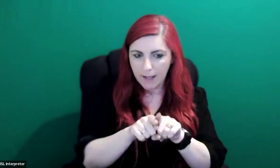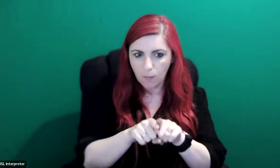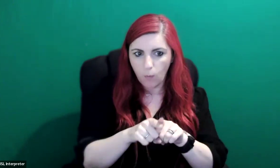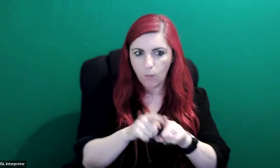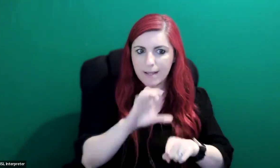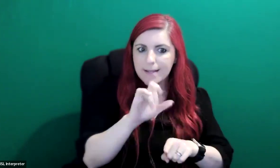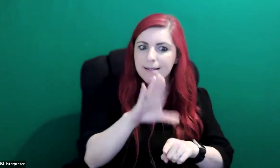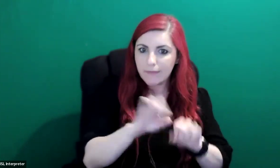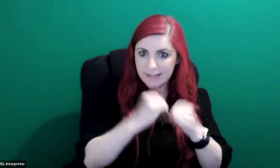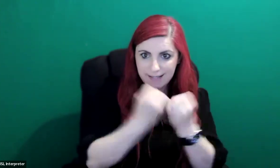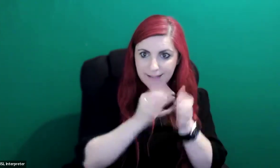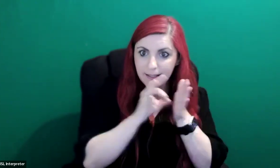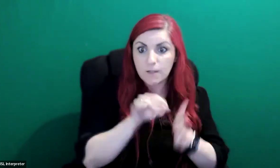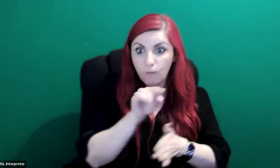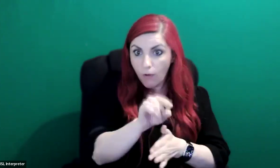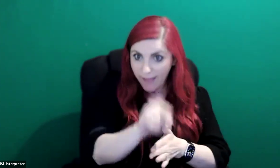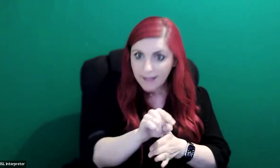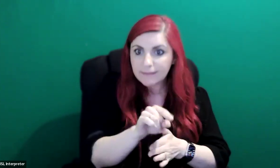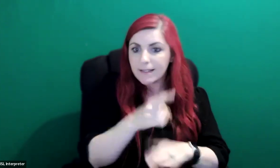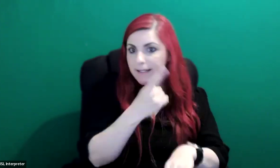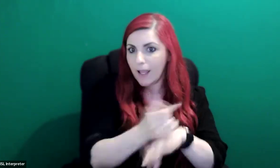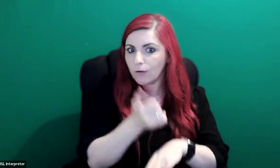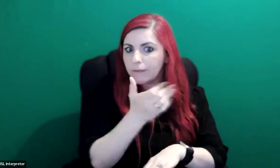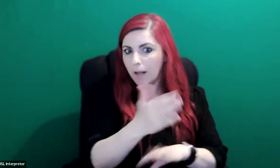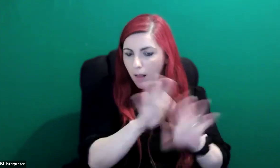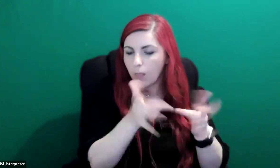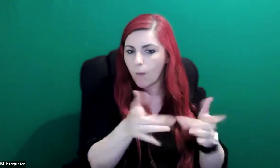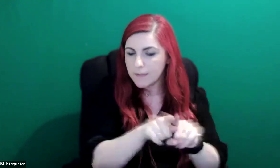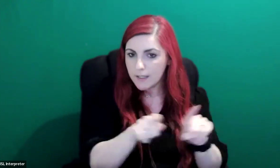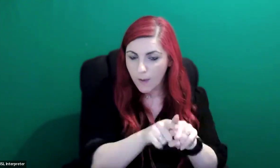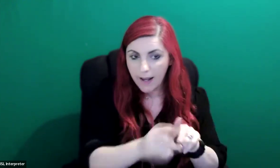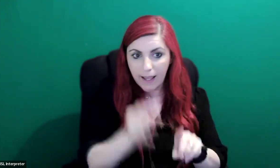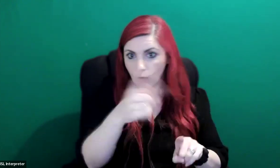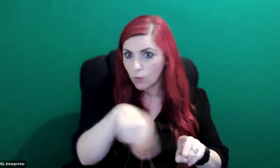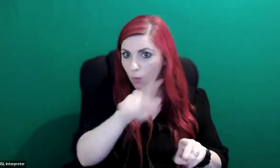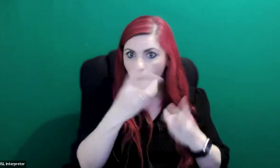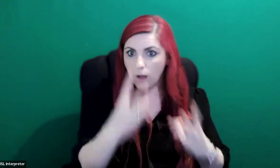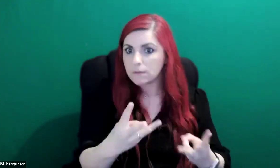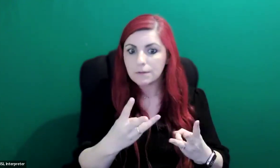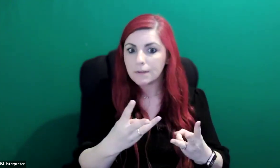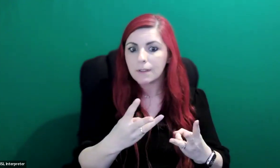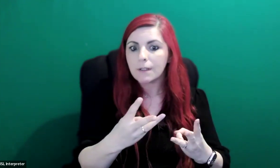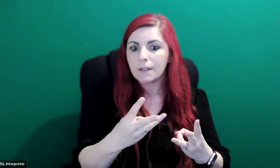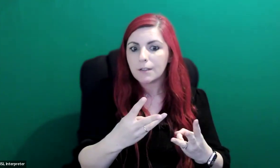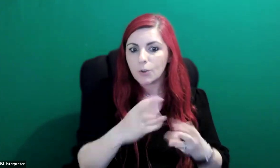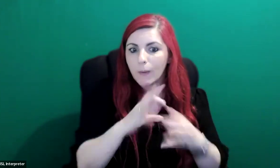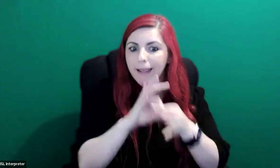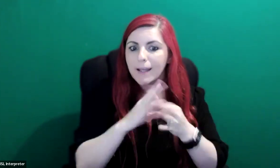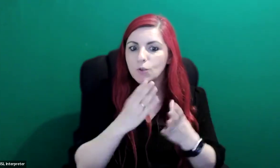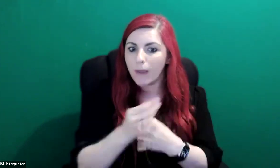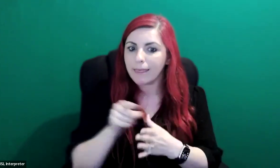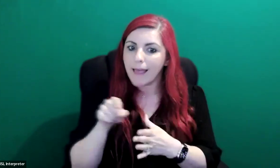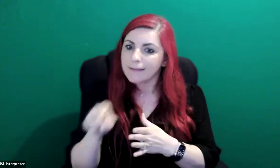society guidance as well for any organisations that want to engage with the CEDAW committee. So just to let you